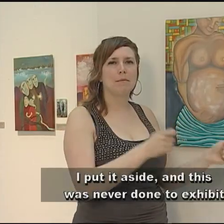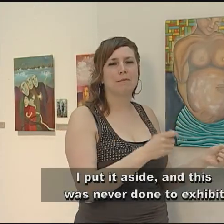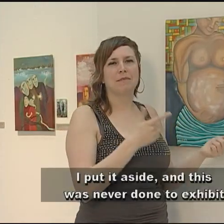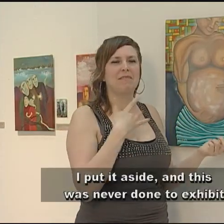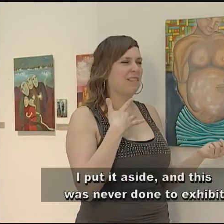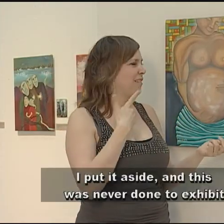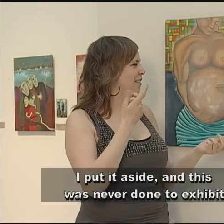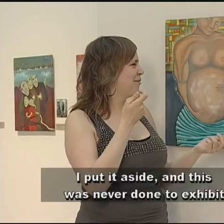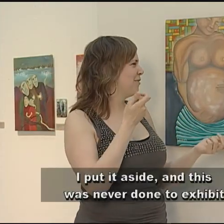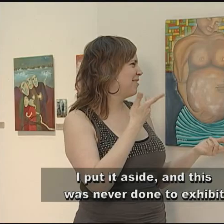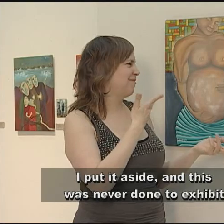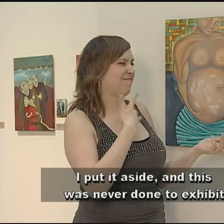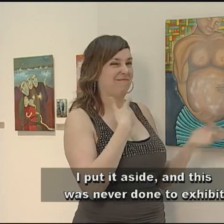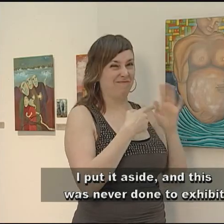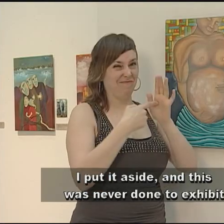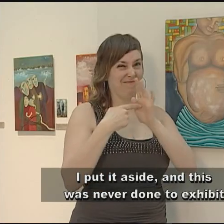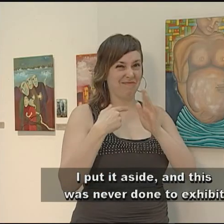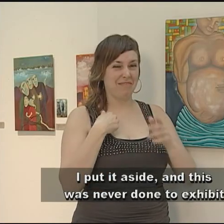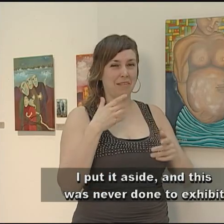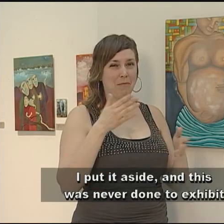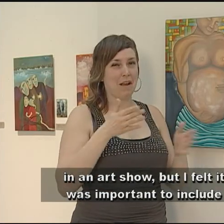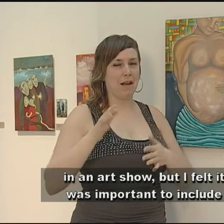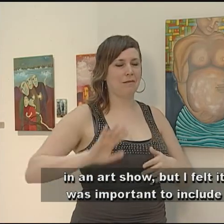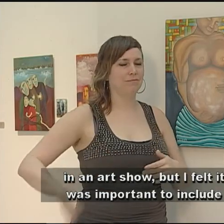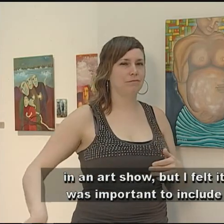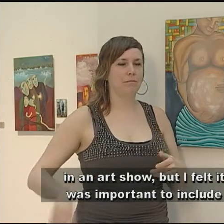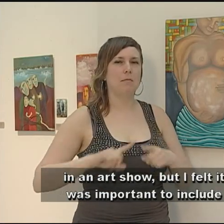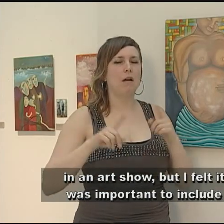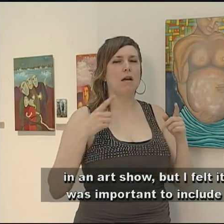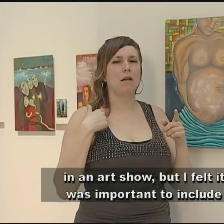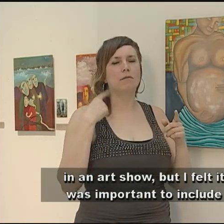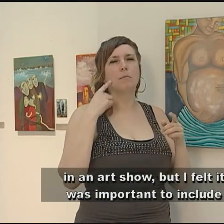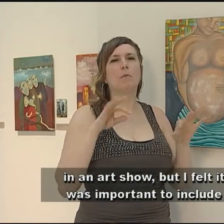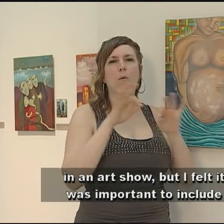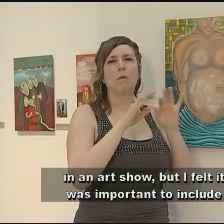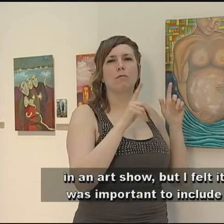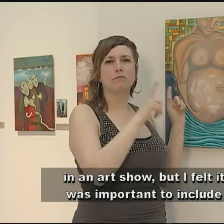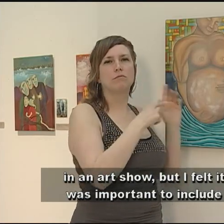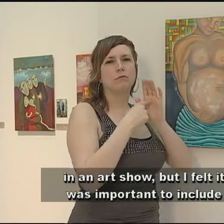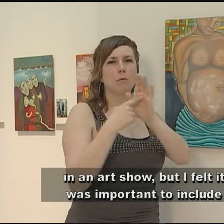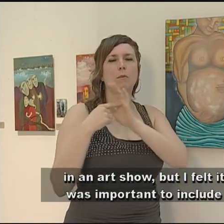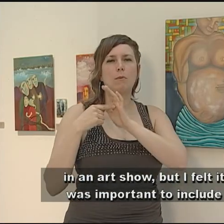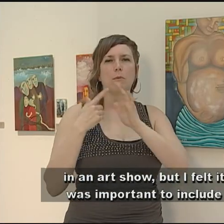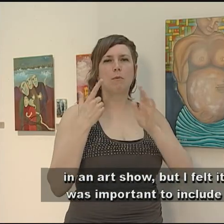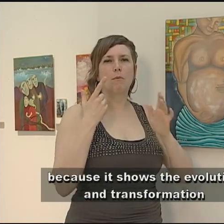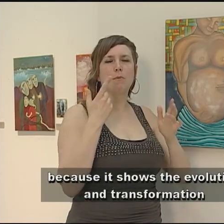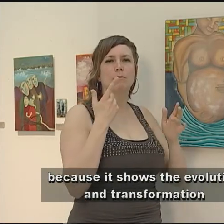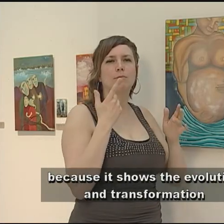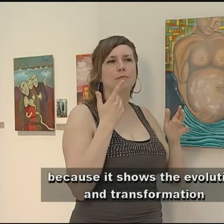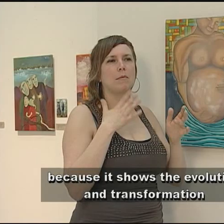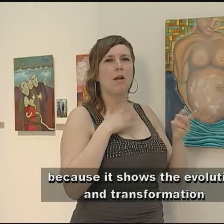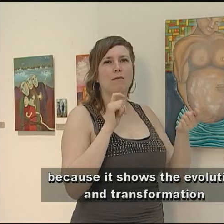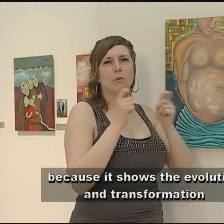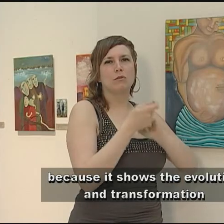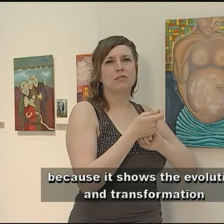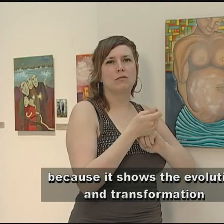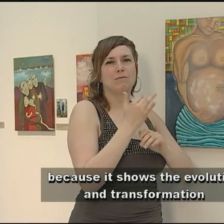I put it aside, and this was never done to exhibit in an art show, but I felt it was important to include because it shows the evolution